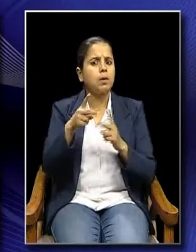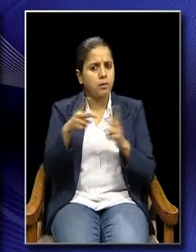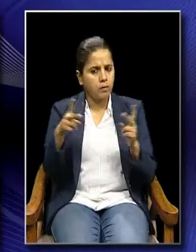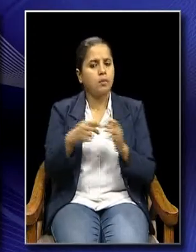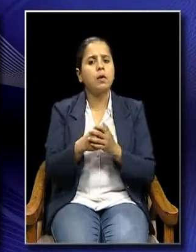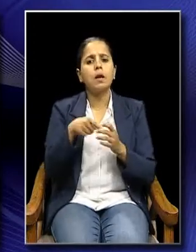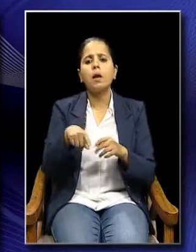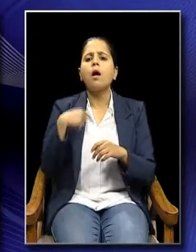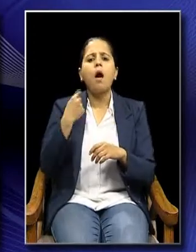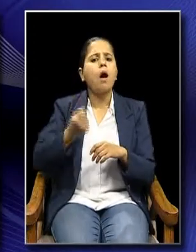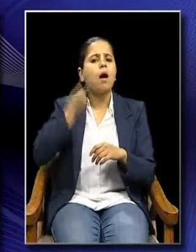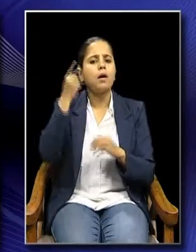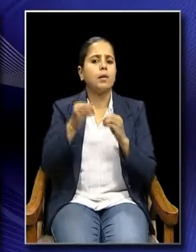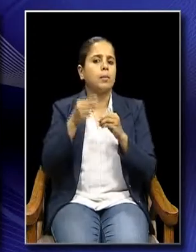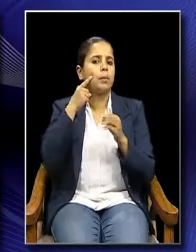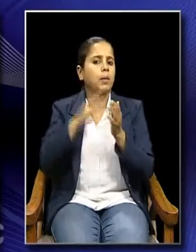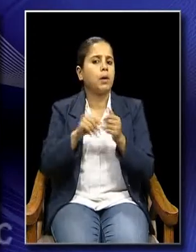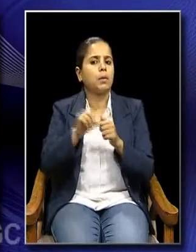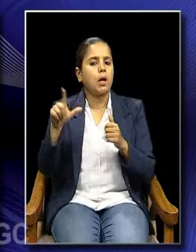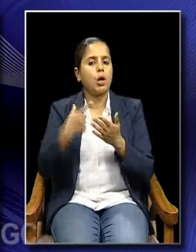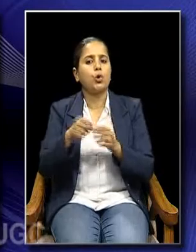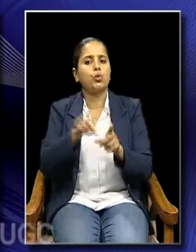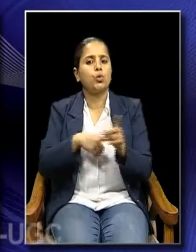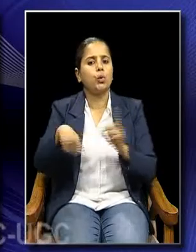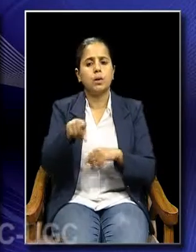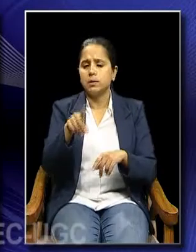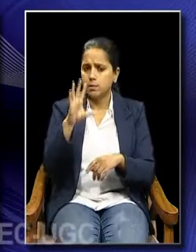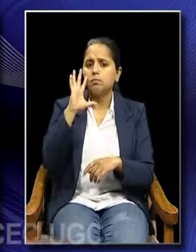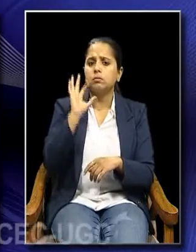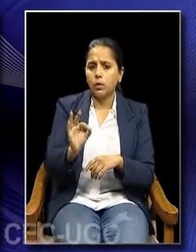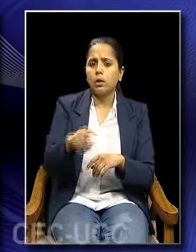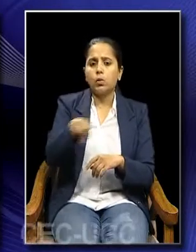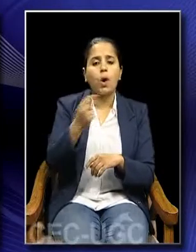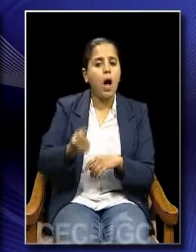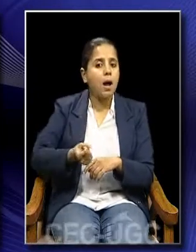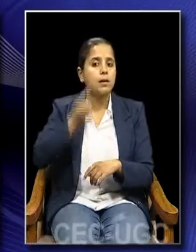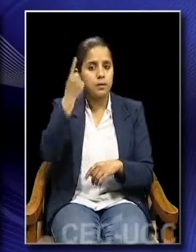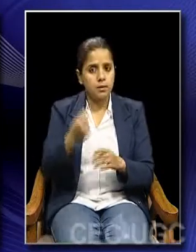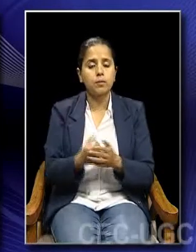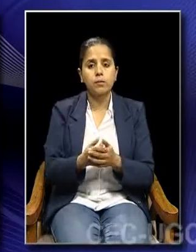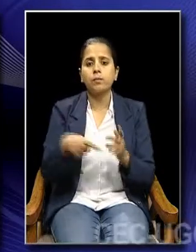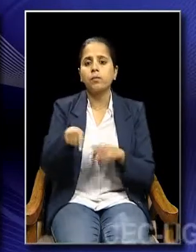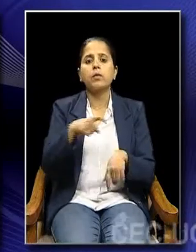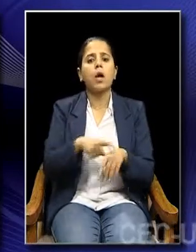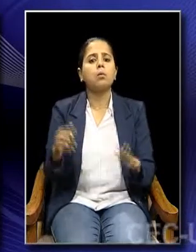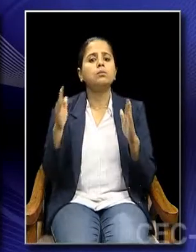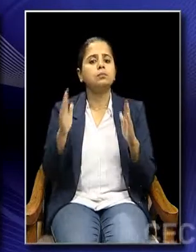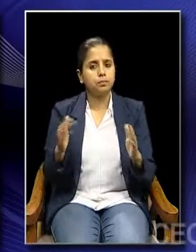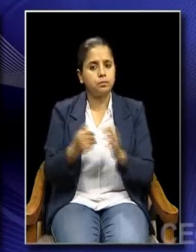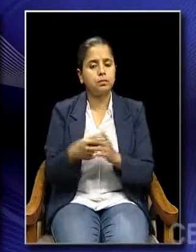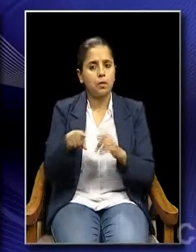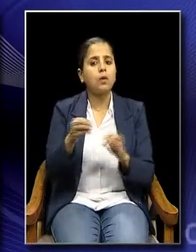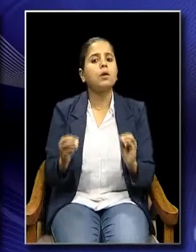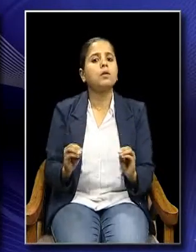of understanding Bimal Roy and his cinema, it is also very, very important to understand the period which